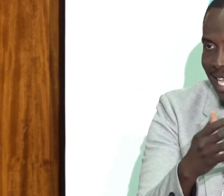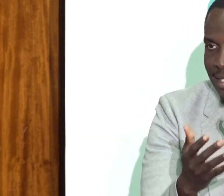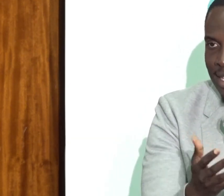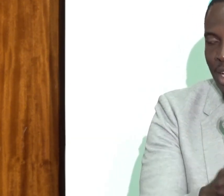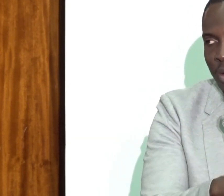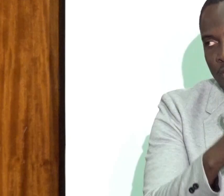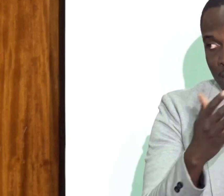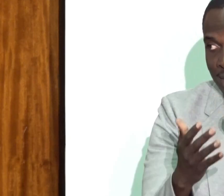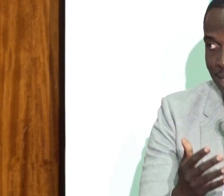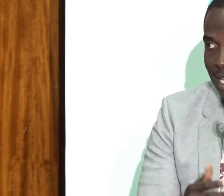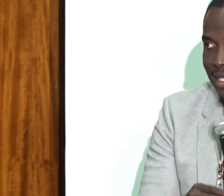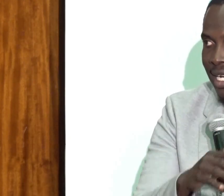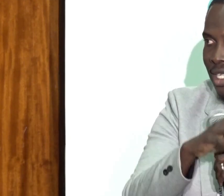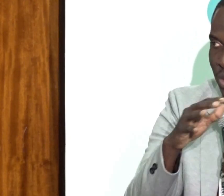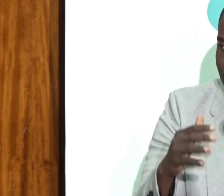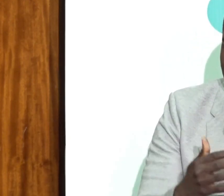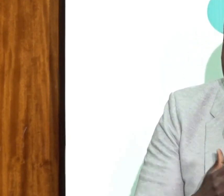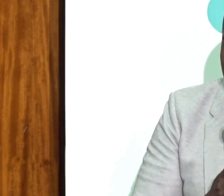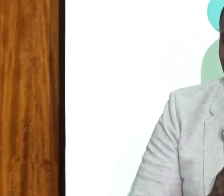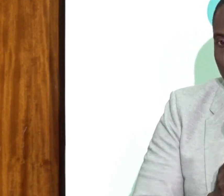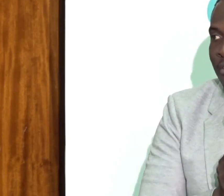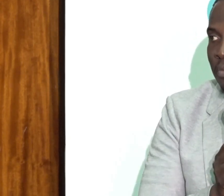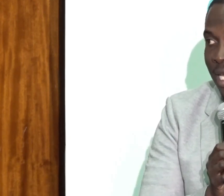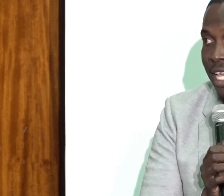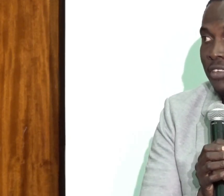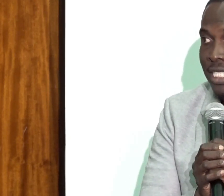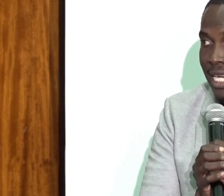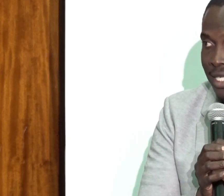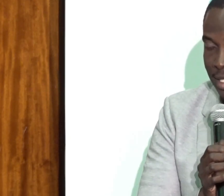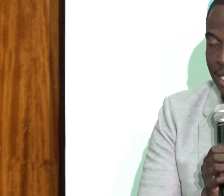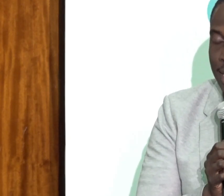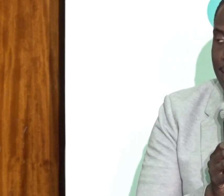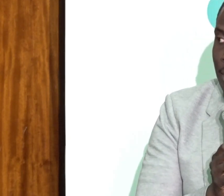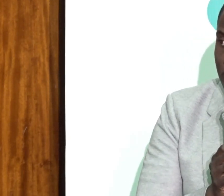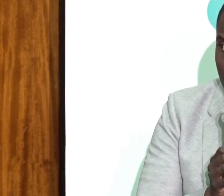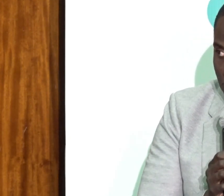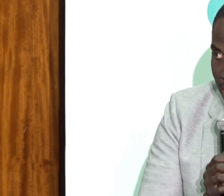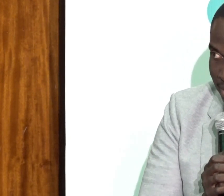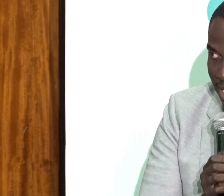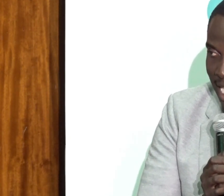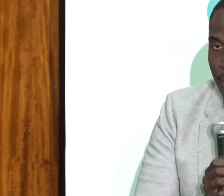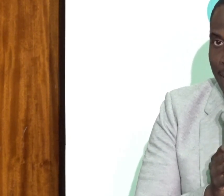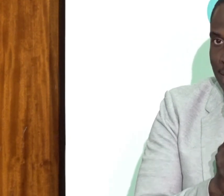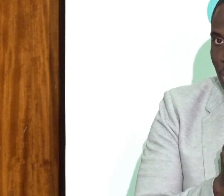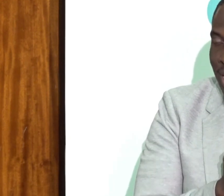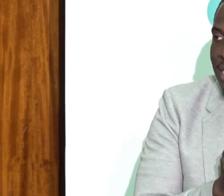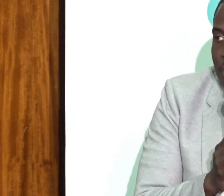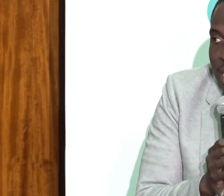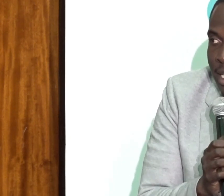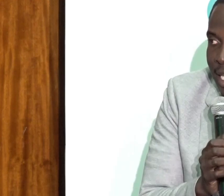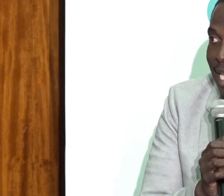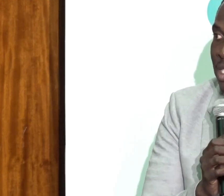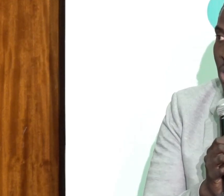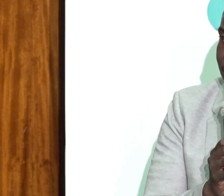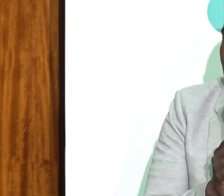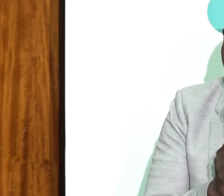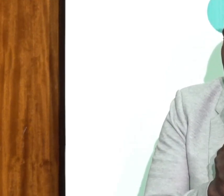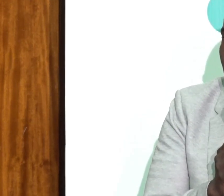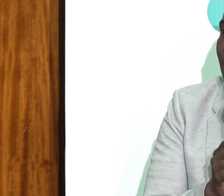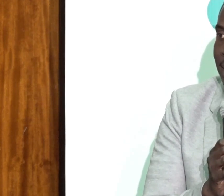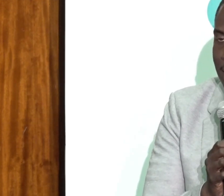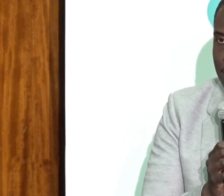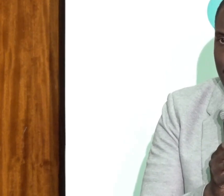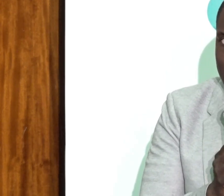the sites. We have 36 sites that are doing this. We have been having challenges in getting some of the outcomes, but what has been reassuring